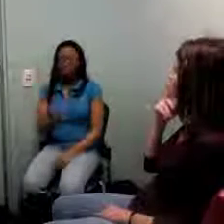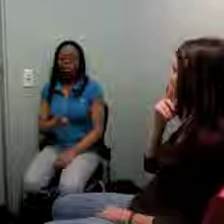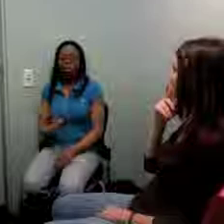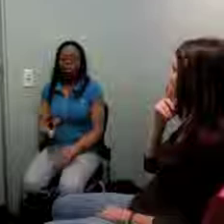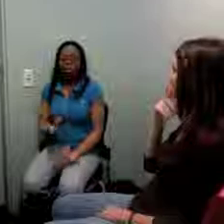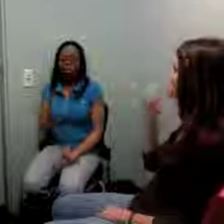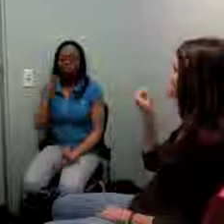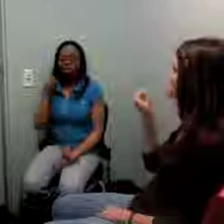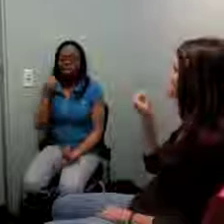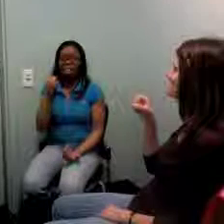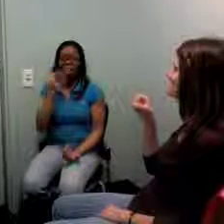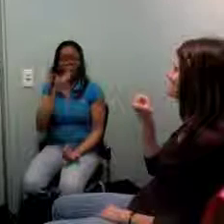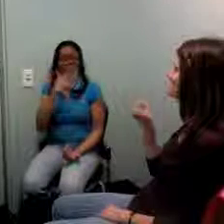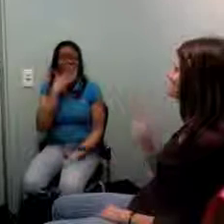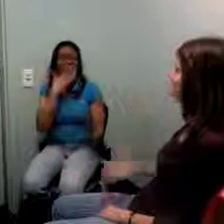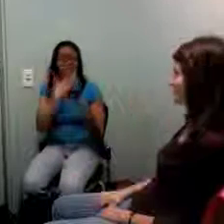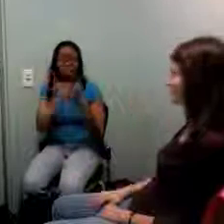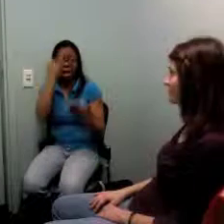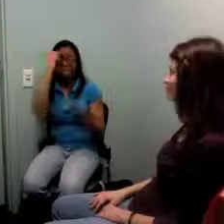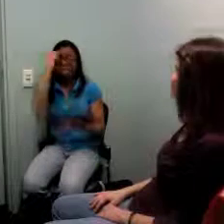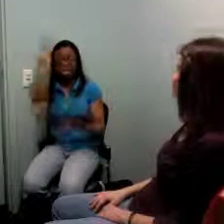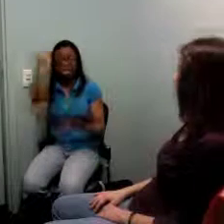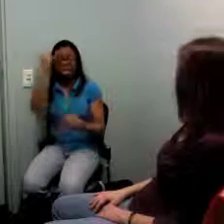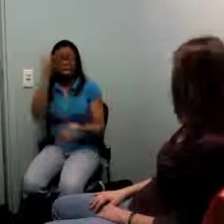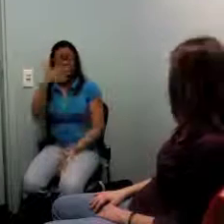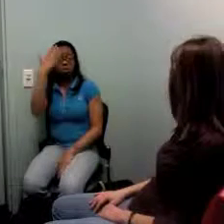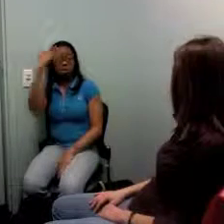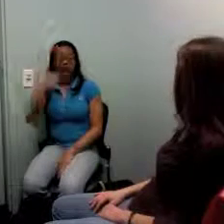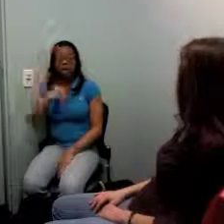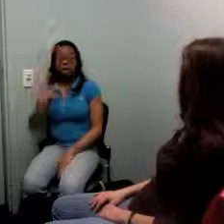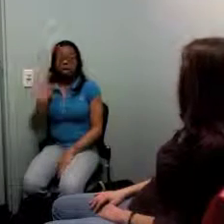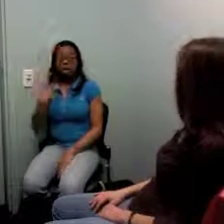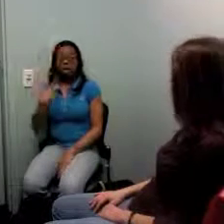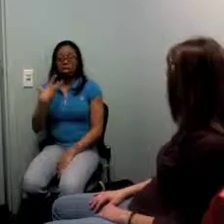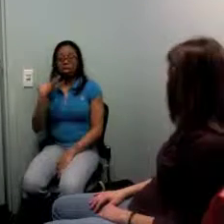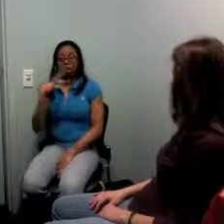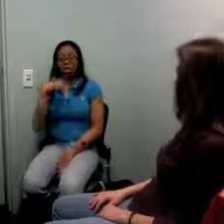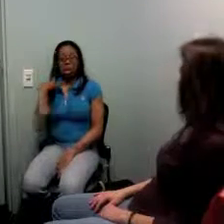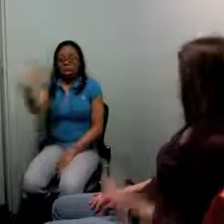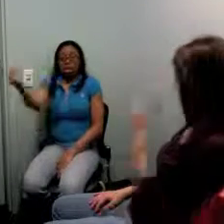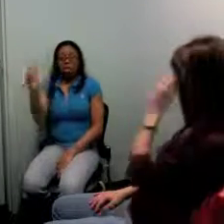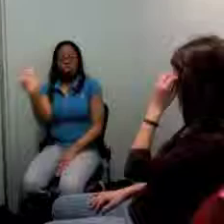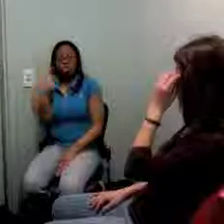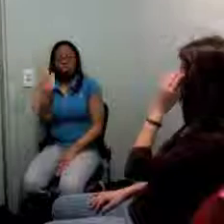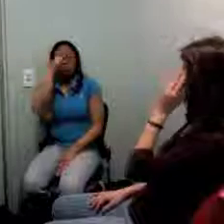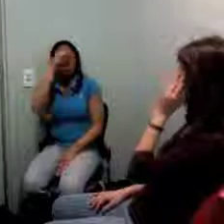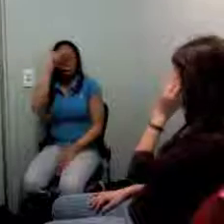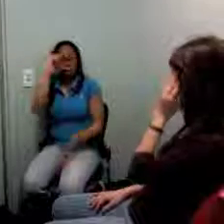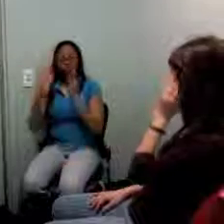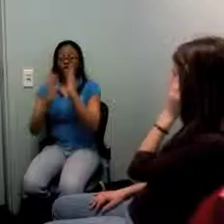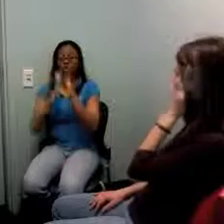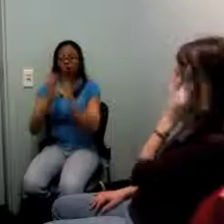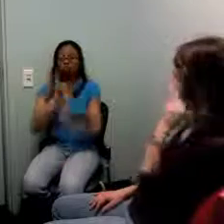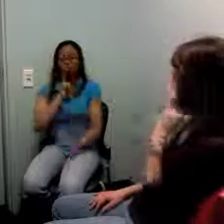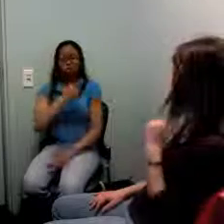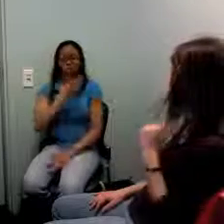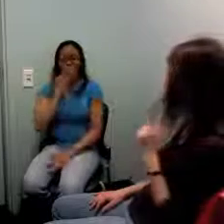Yeah, that's a good idea because that's why I usually leave by 3 o'clock because traffic starts to get really bad.